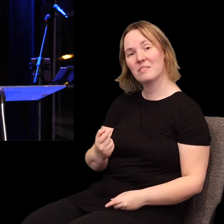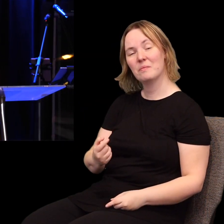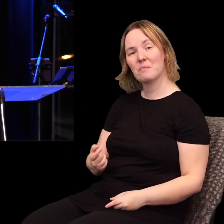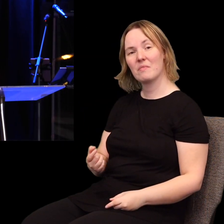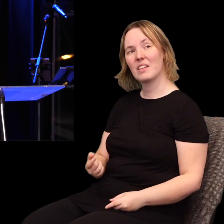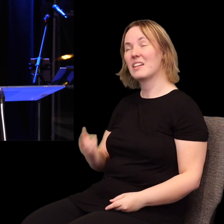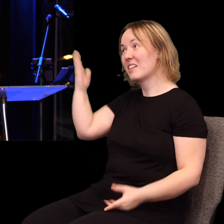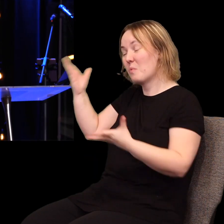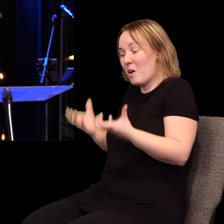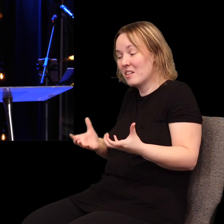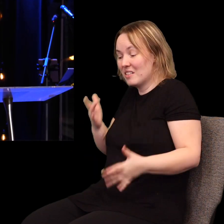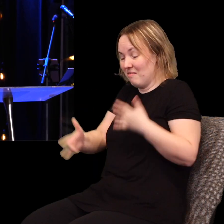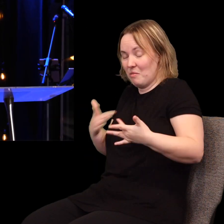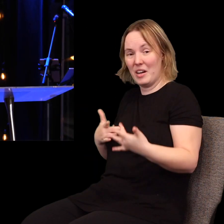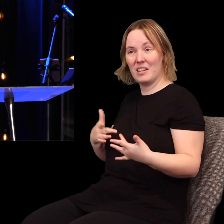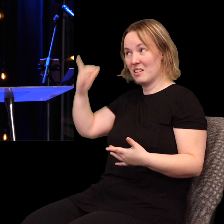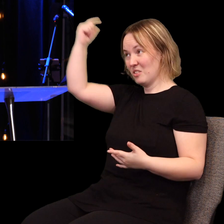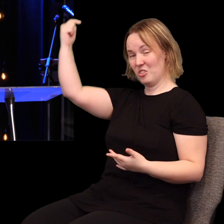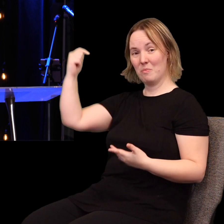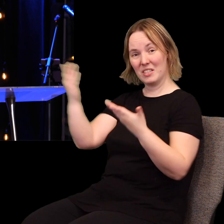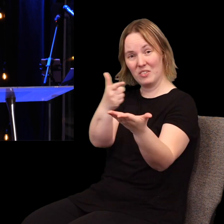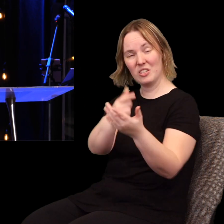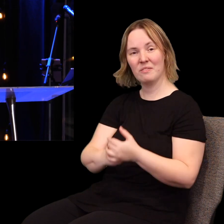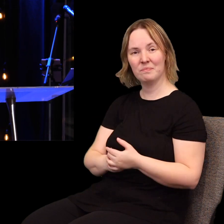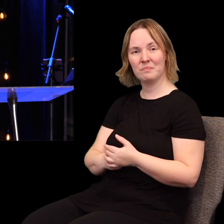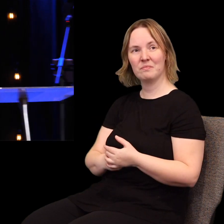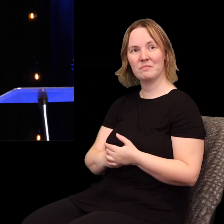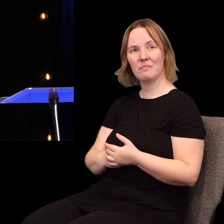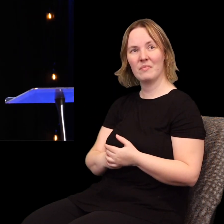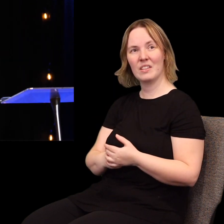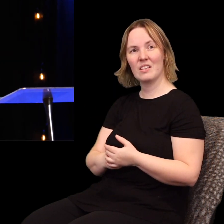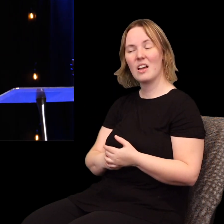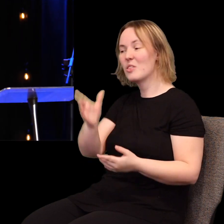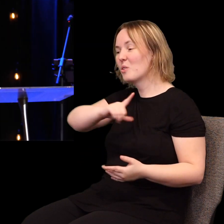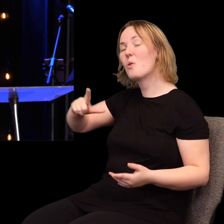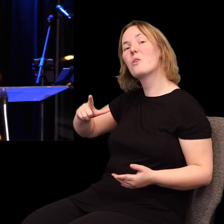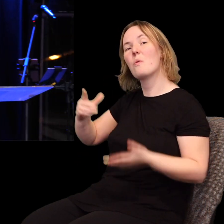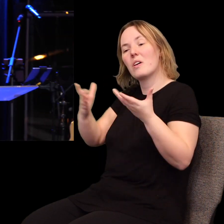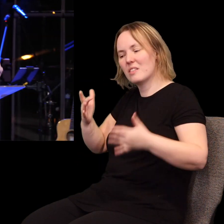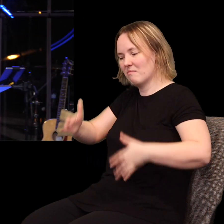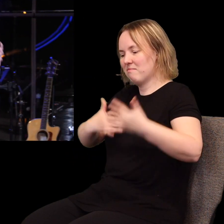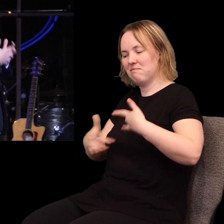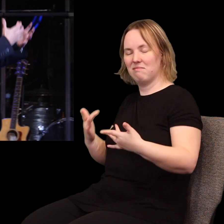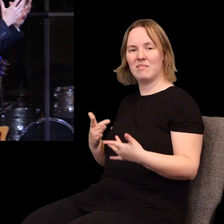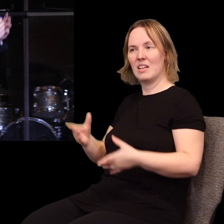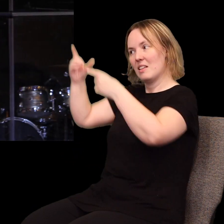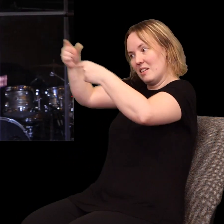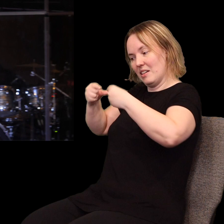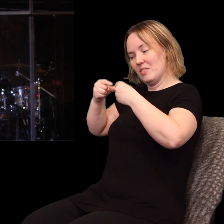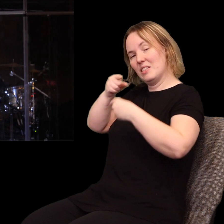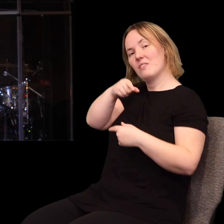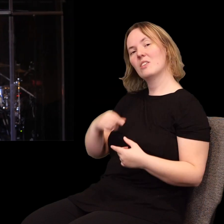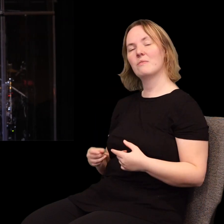us. And he says, I want to awaken the dream I've given to you. That's why Paul said to Timothy, and I say to some of you this morning, the Lord wants you to stir up